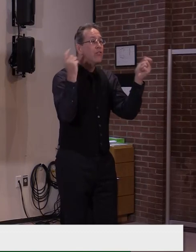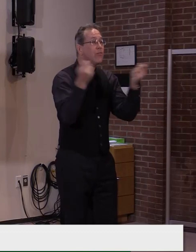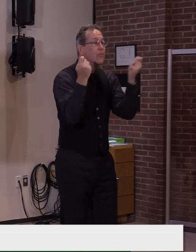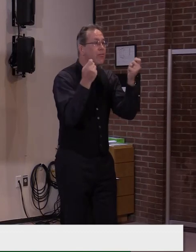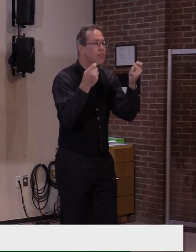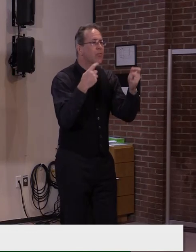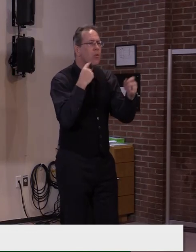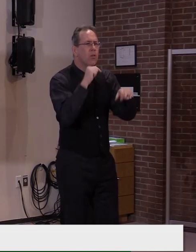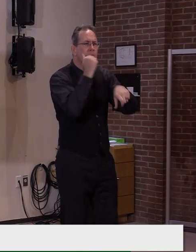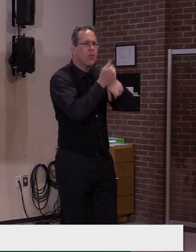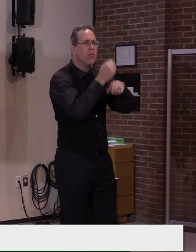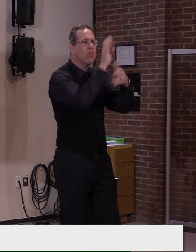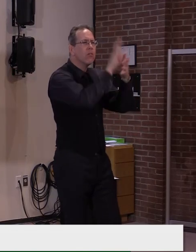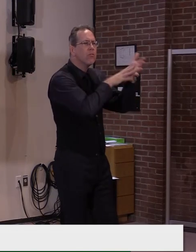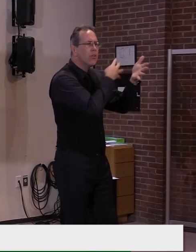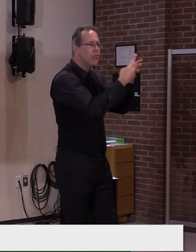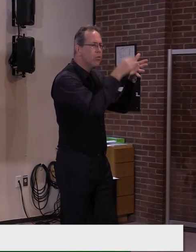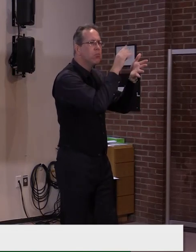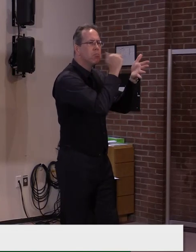to use